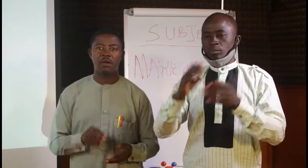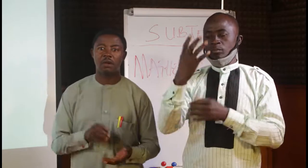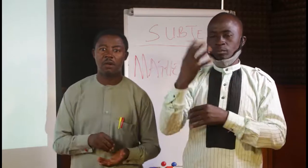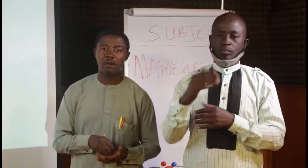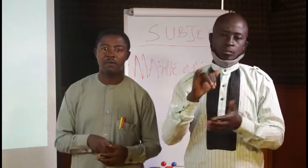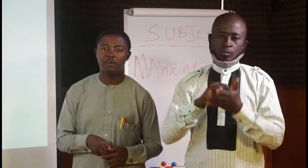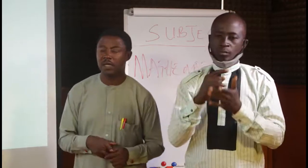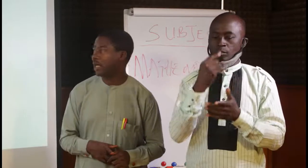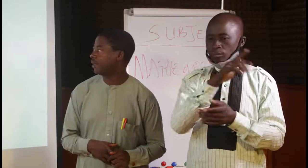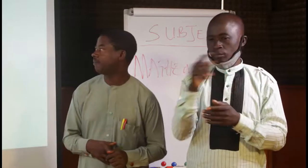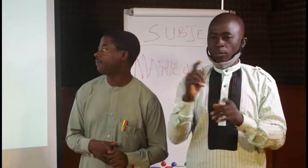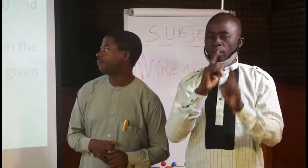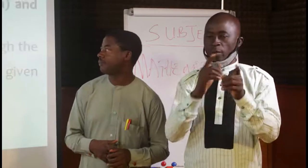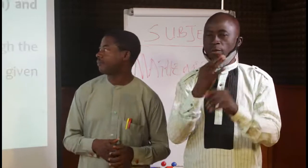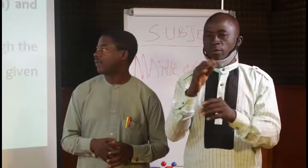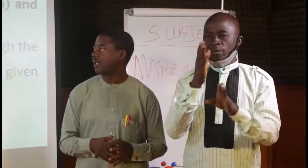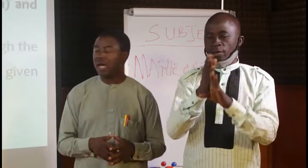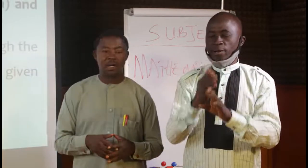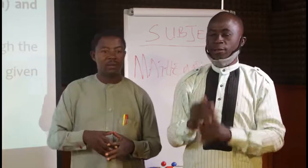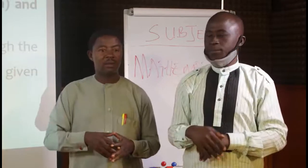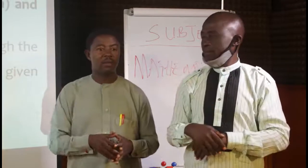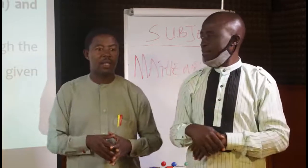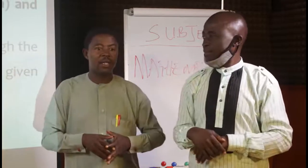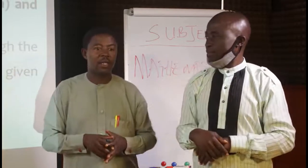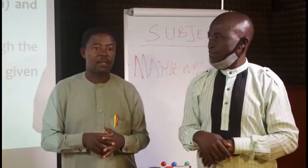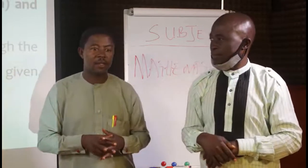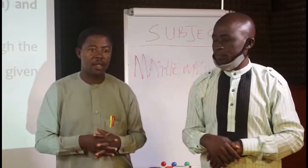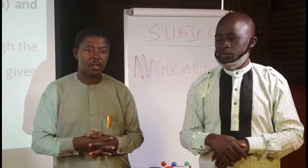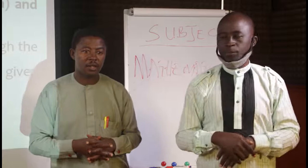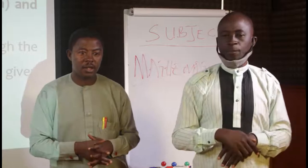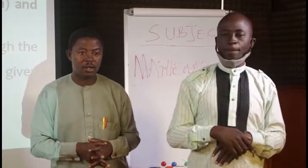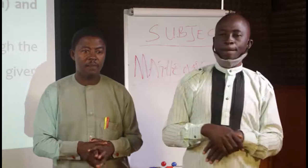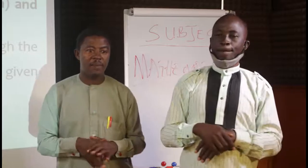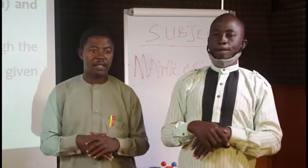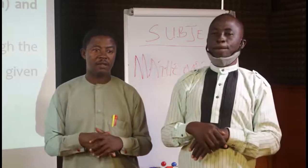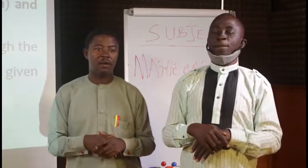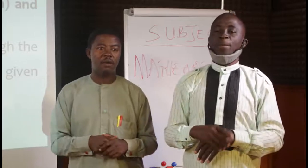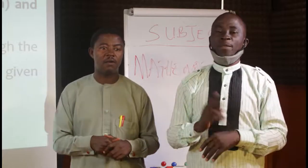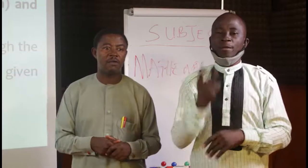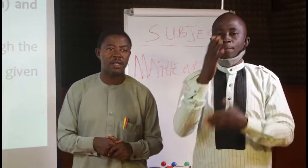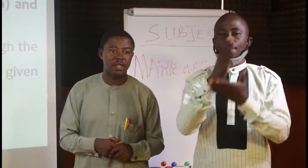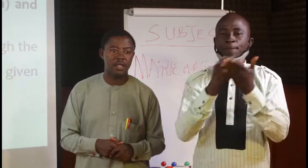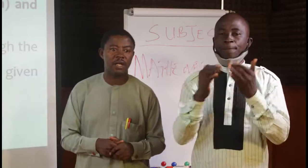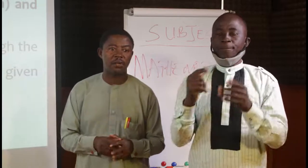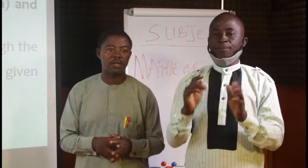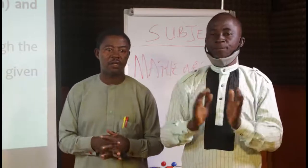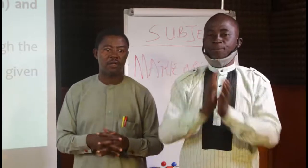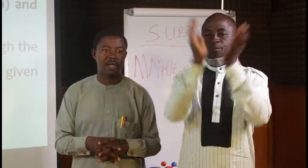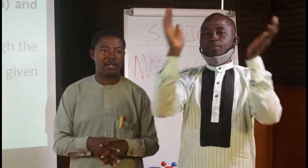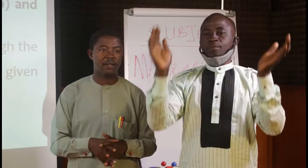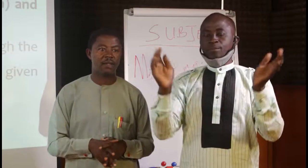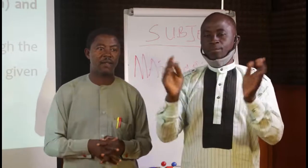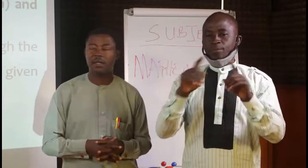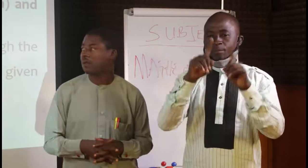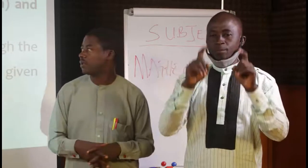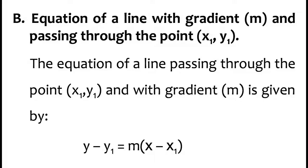equation of the line. Now, the second part of the general equation of a